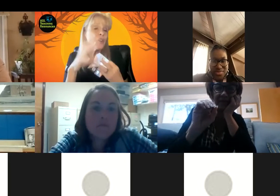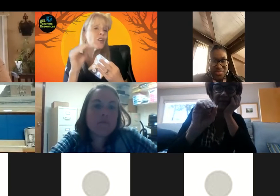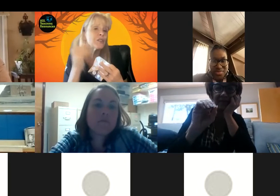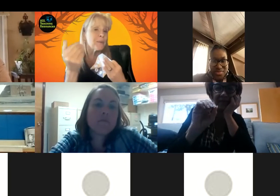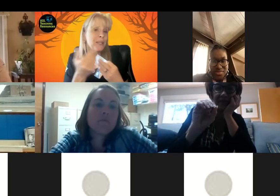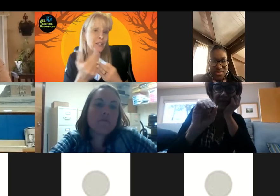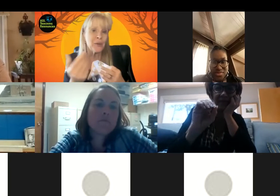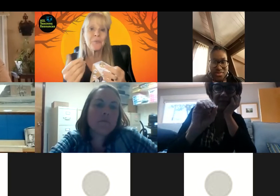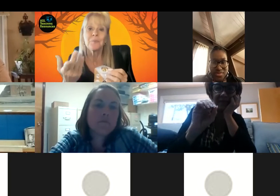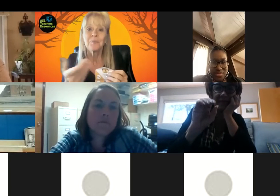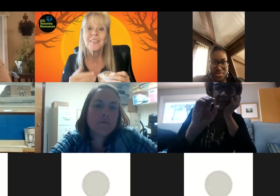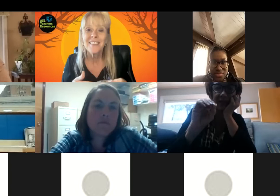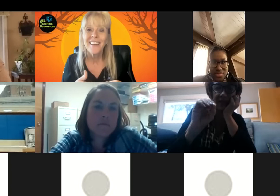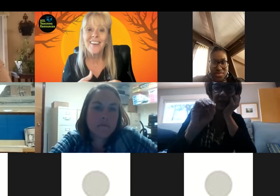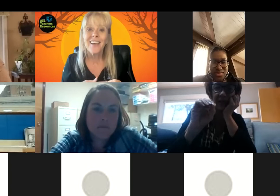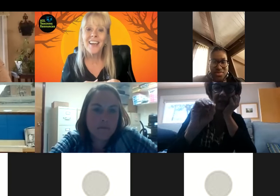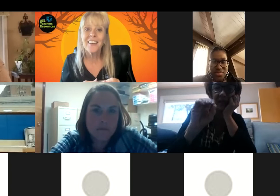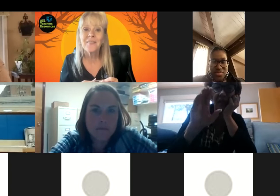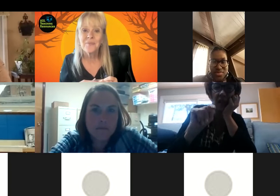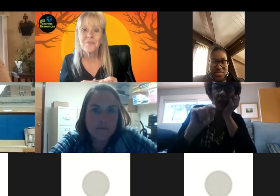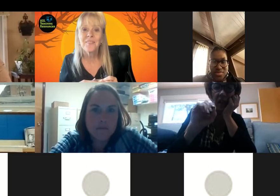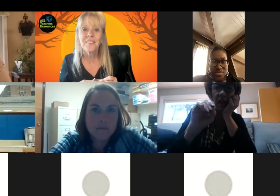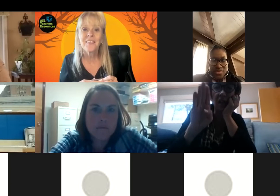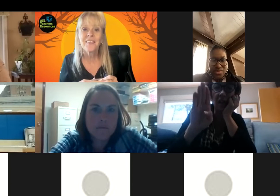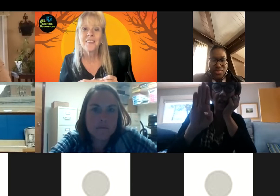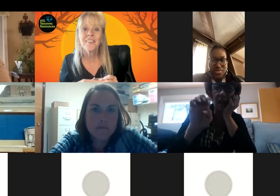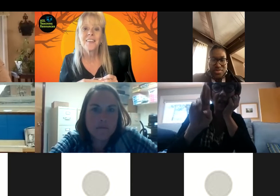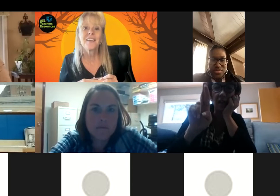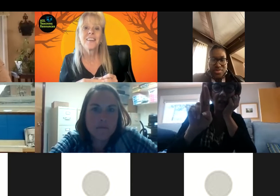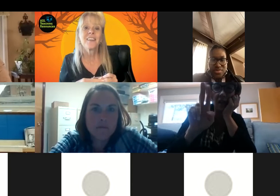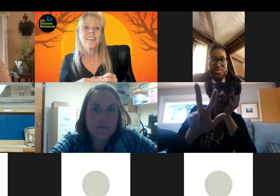know, they're going to learn something new. Okay.